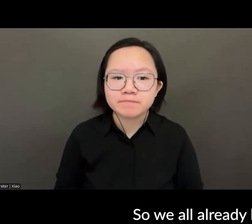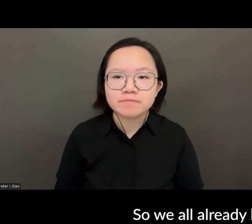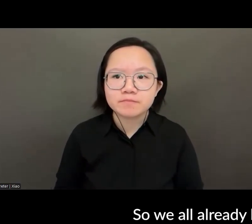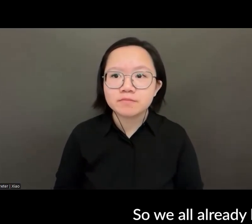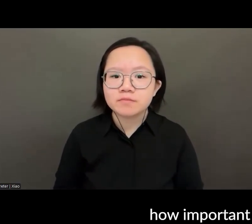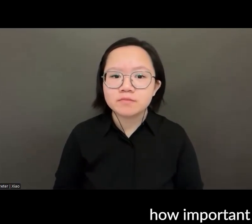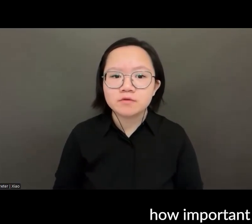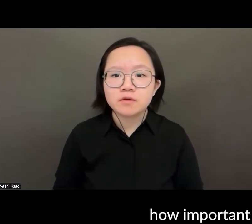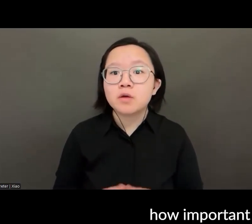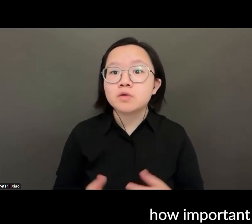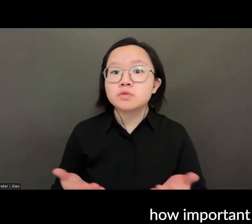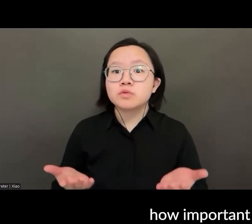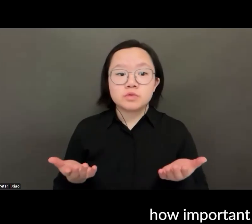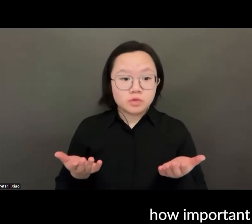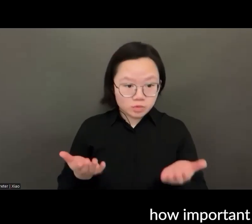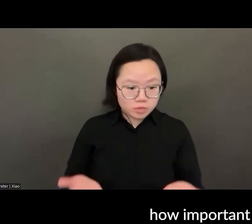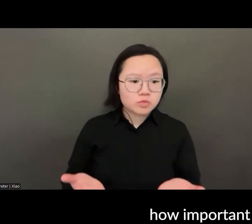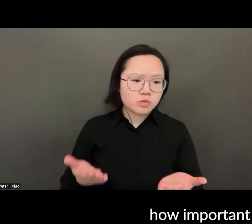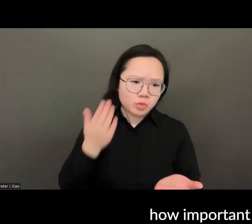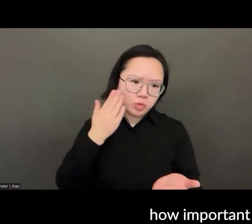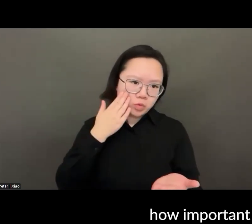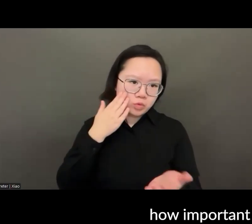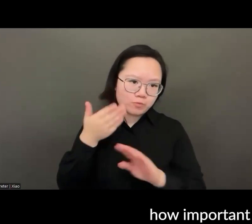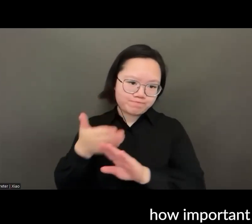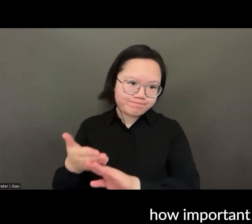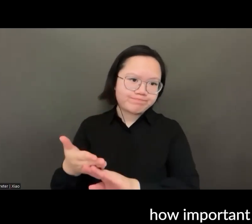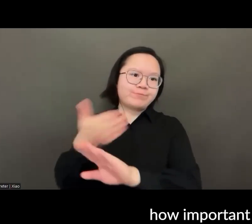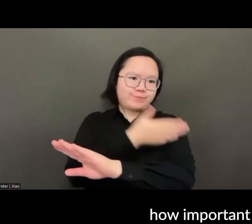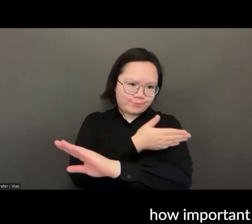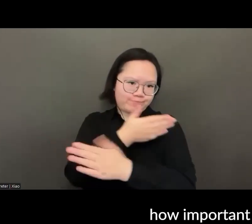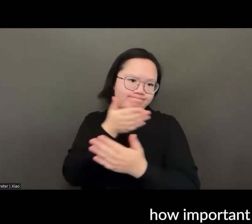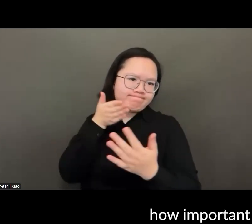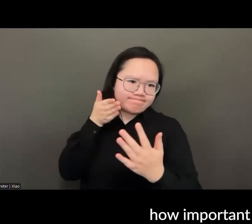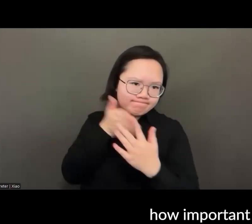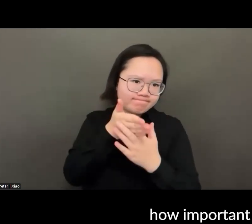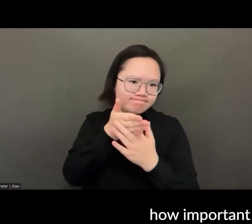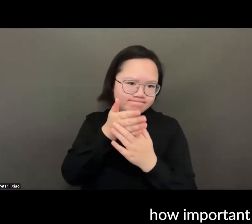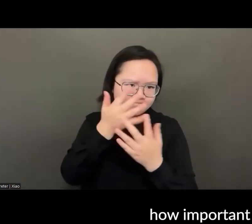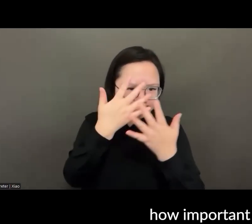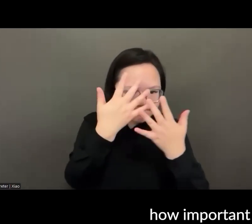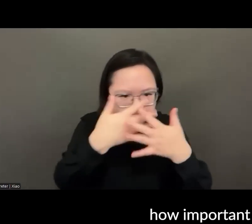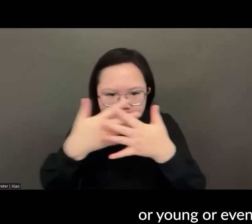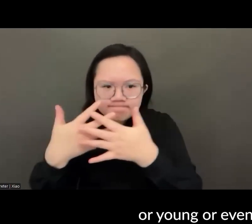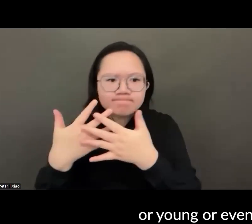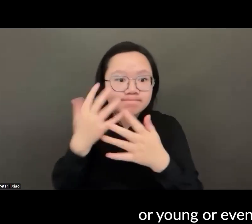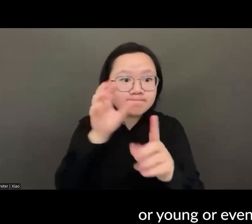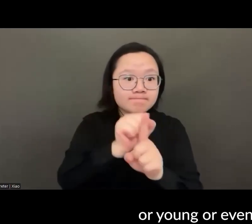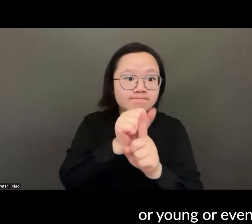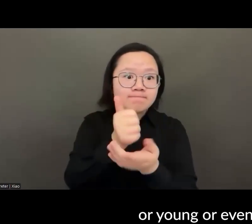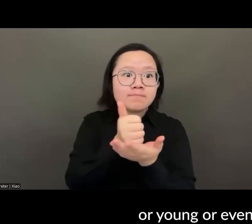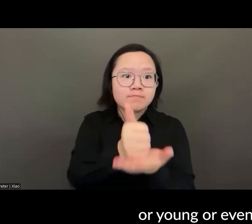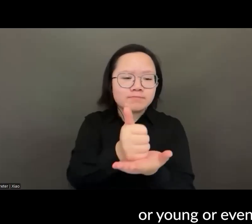about the need for early intervention, how important it is in lives of most of the people with disability when they are